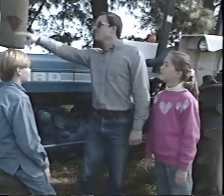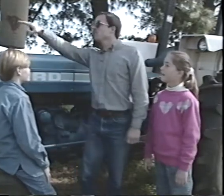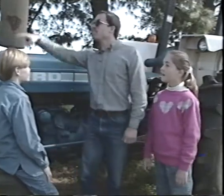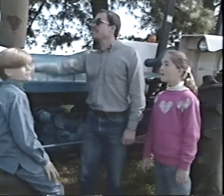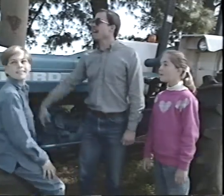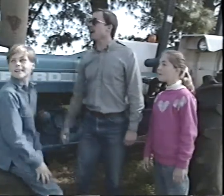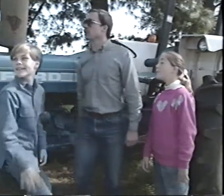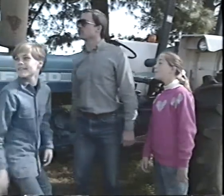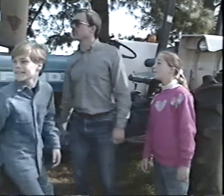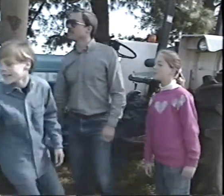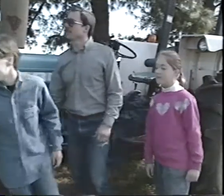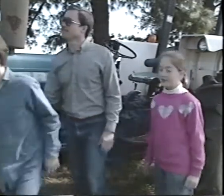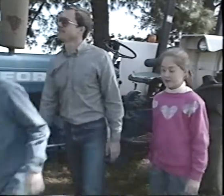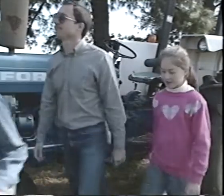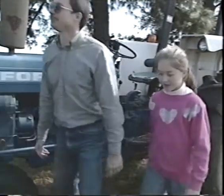see the cows.